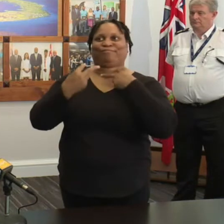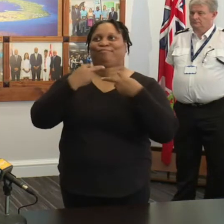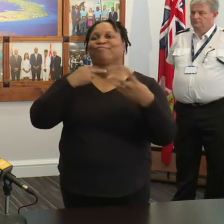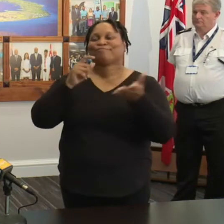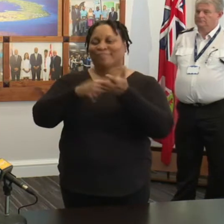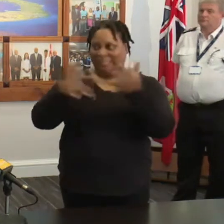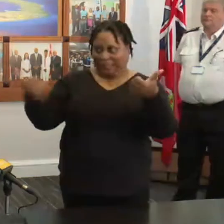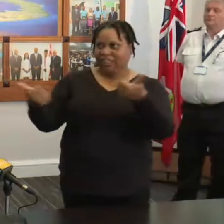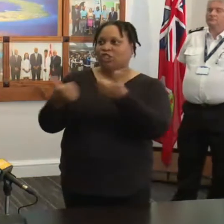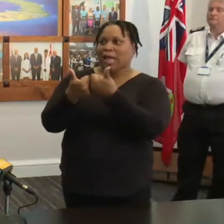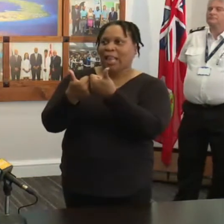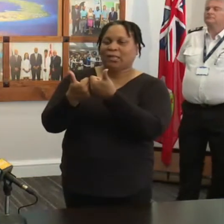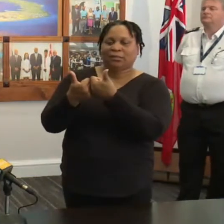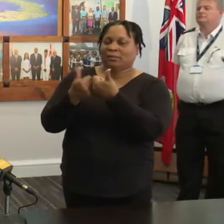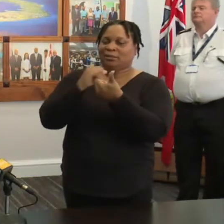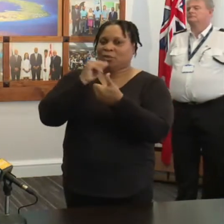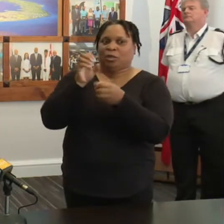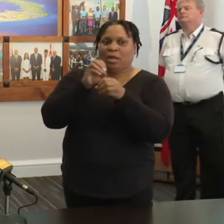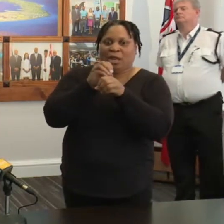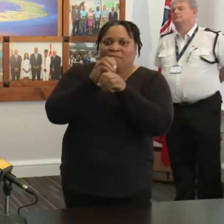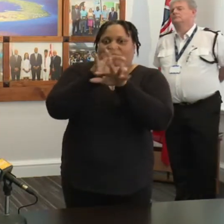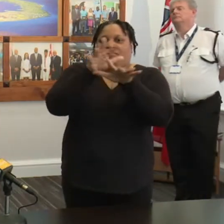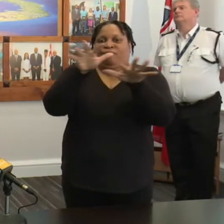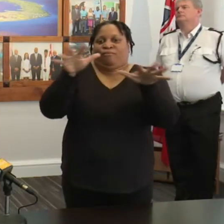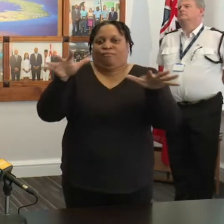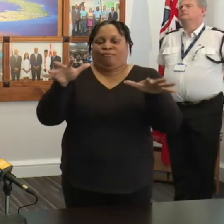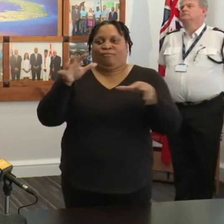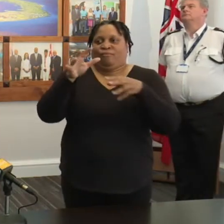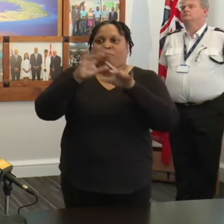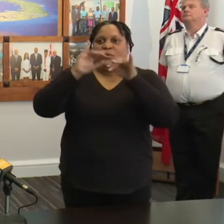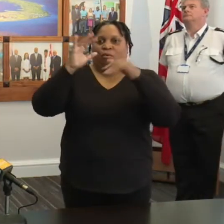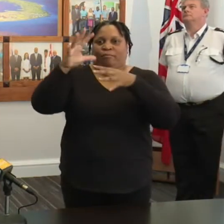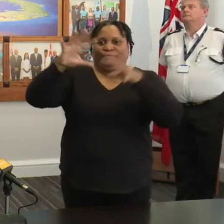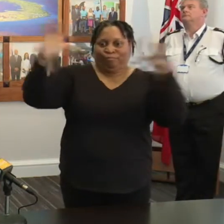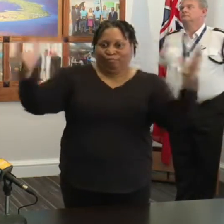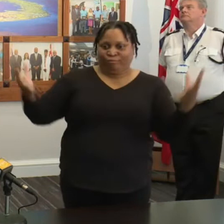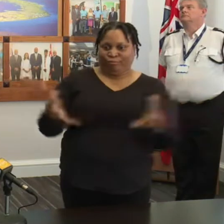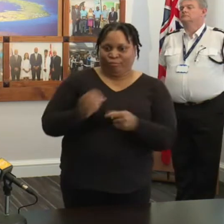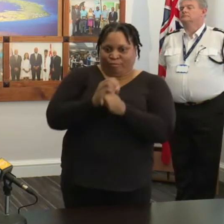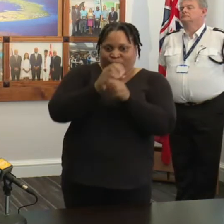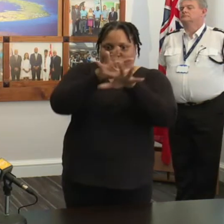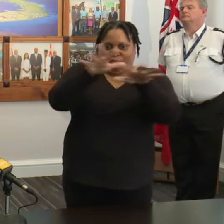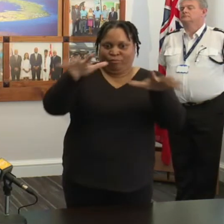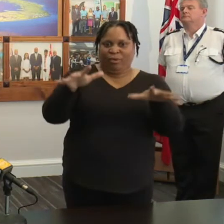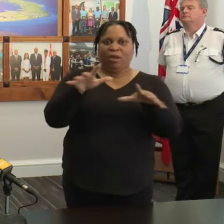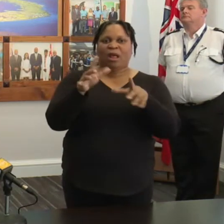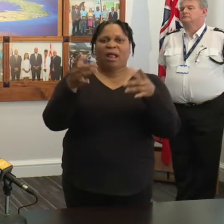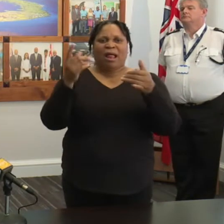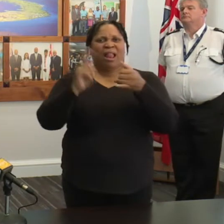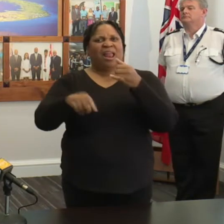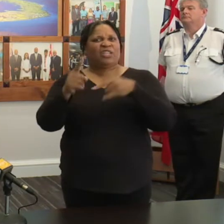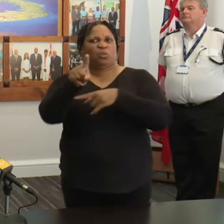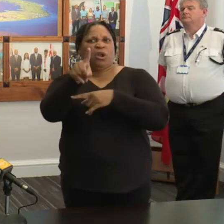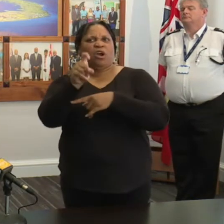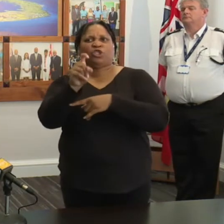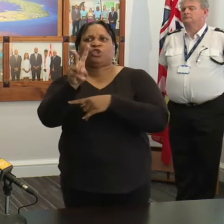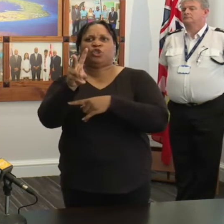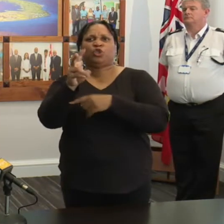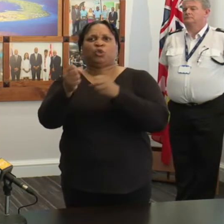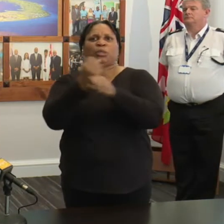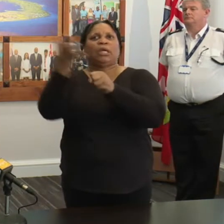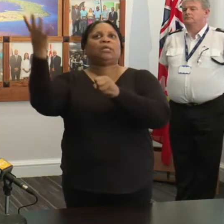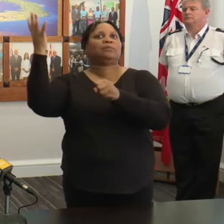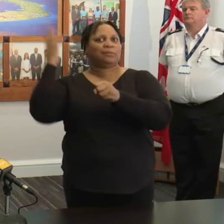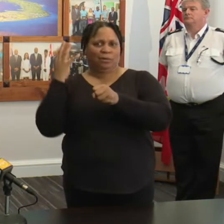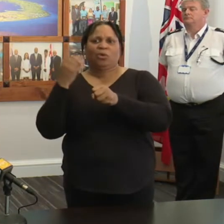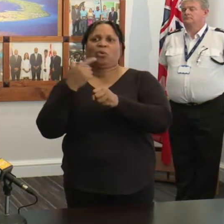challenge. We don't have pandemics very often, global pandemics on this scale. The last one happened 102 years ago. We are in uncharted